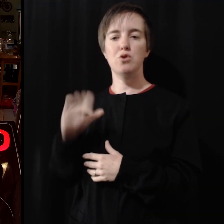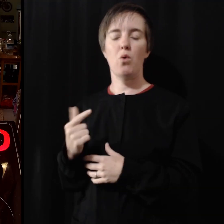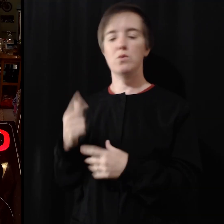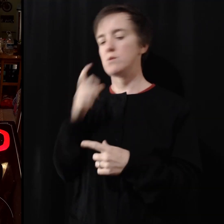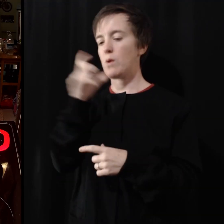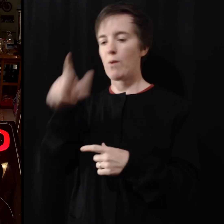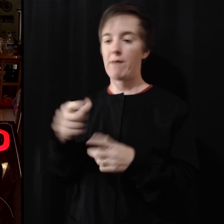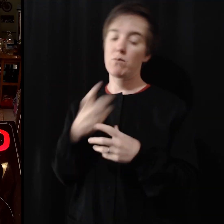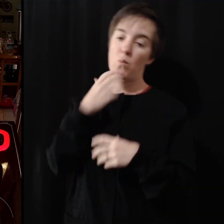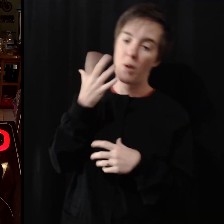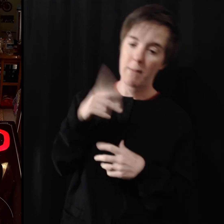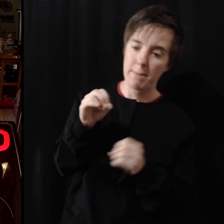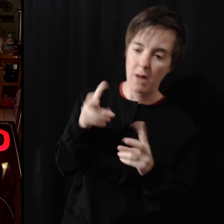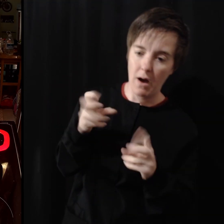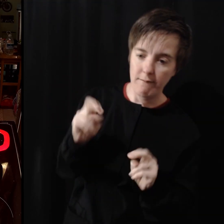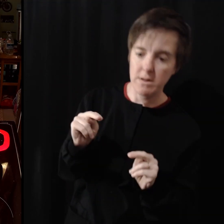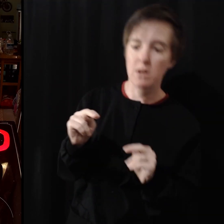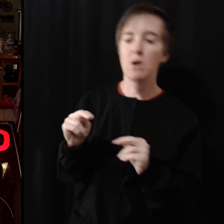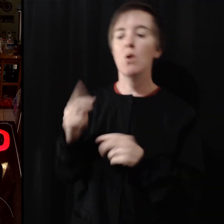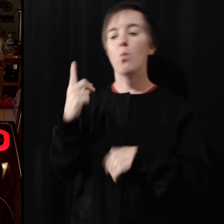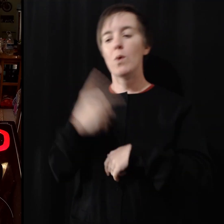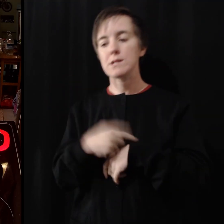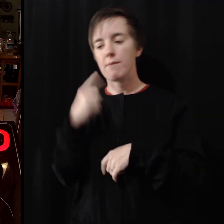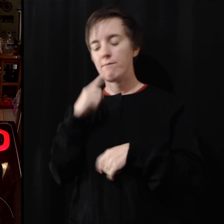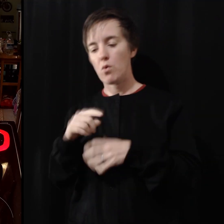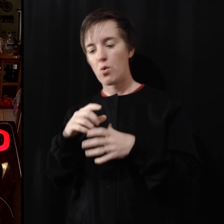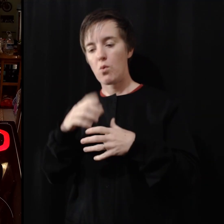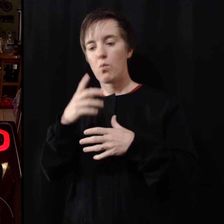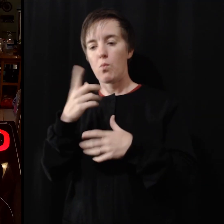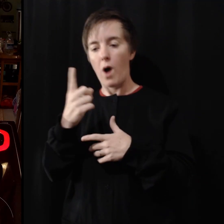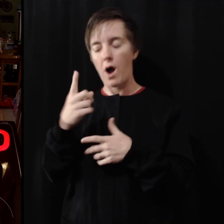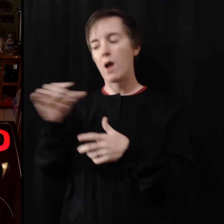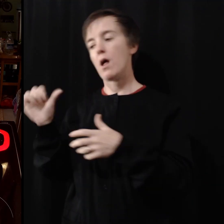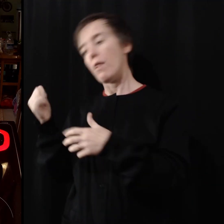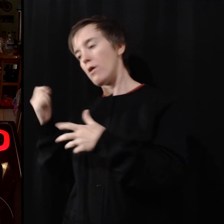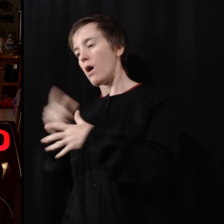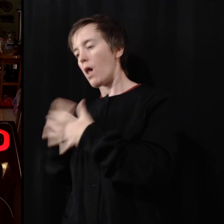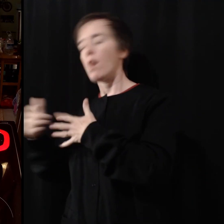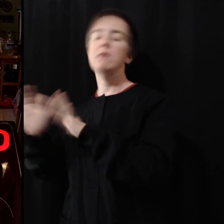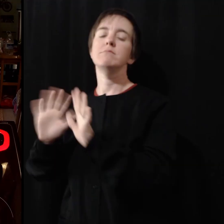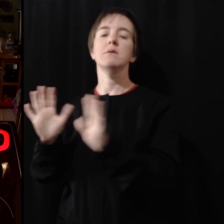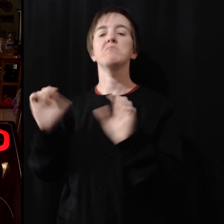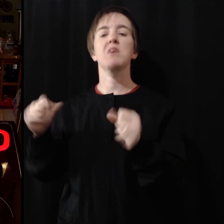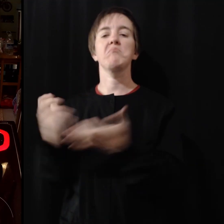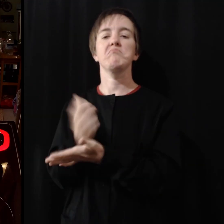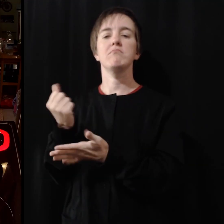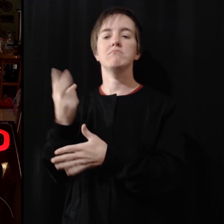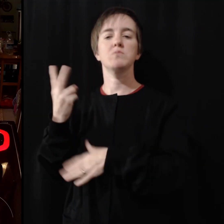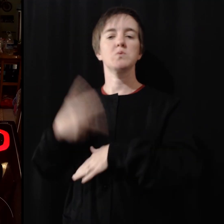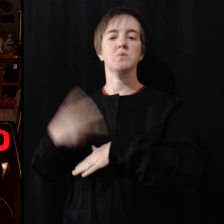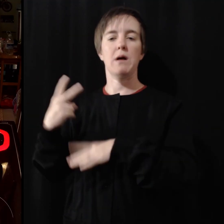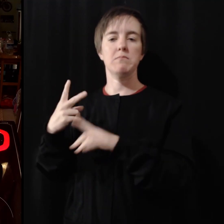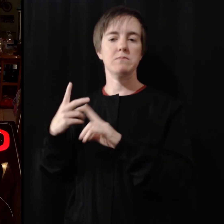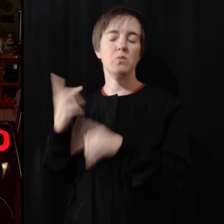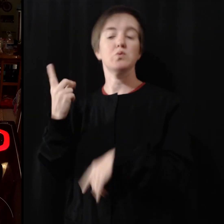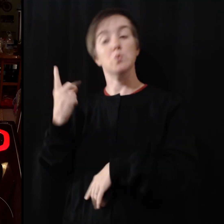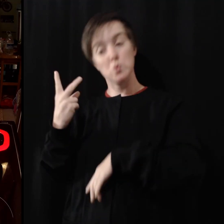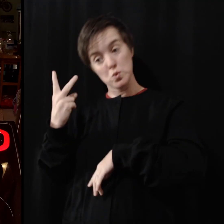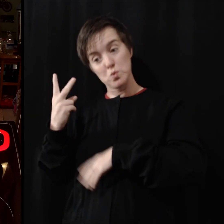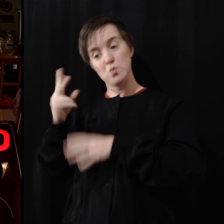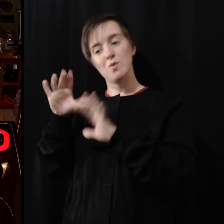house twice for each, like once per loaf. So I have the 2 bowls here for 2 different